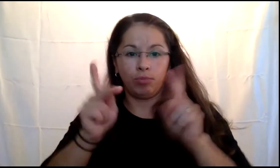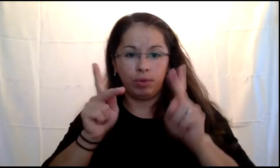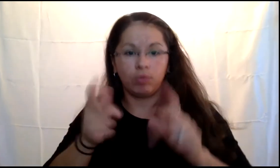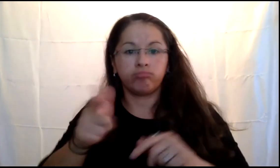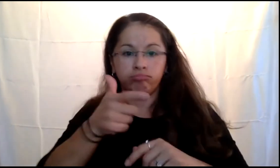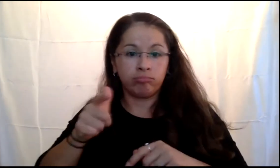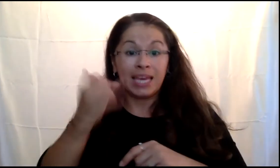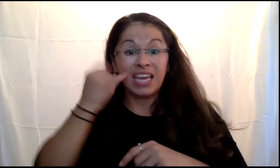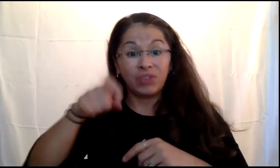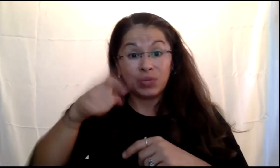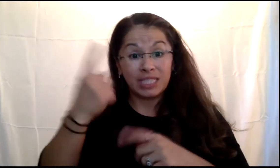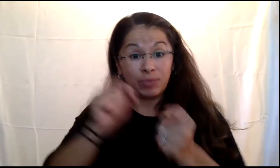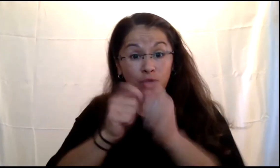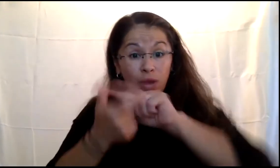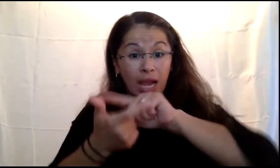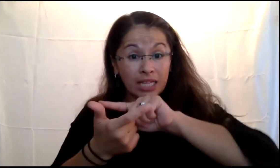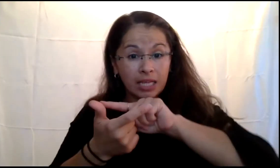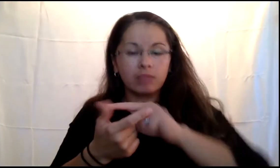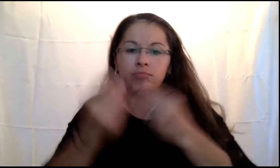translated, please feel free to let us know.